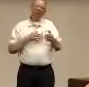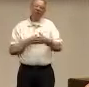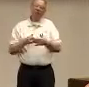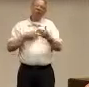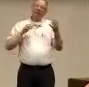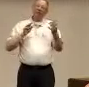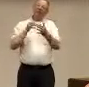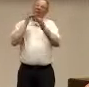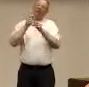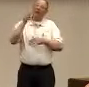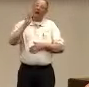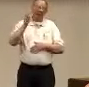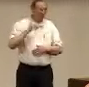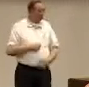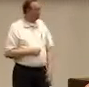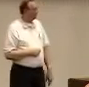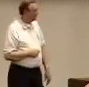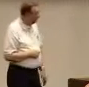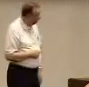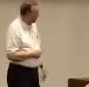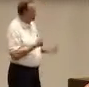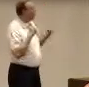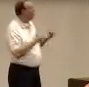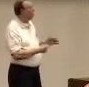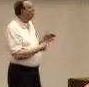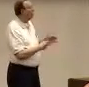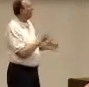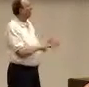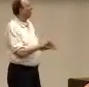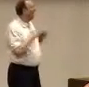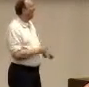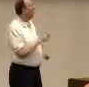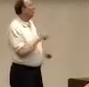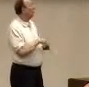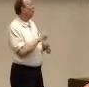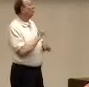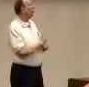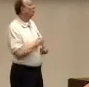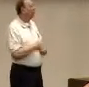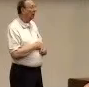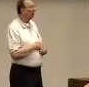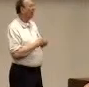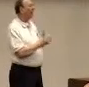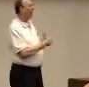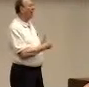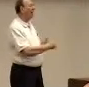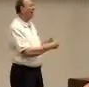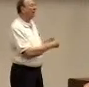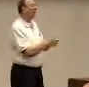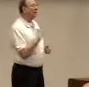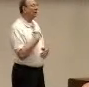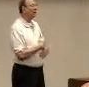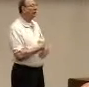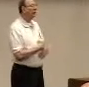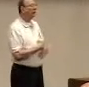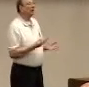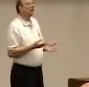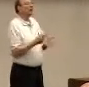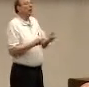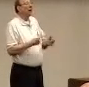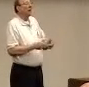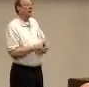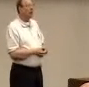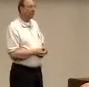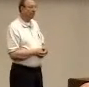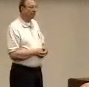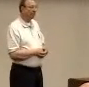with you. Because we were faithful to God, God said, now I will show you what I can do in the work. And he guided us. And